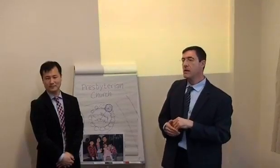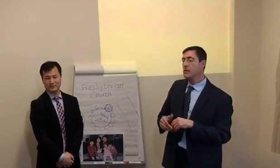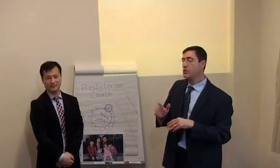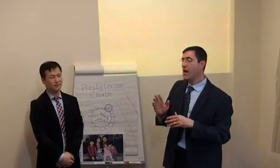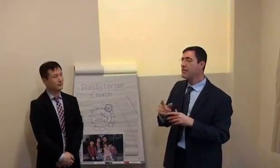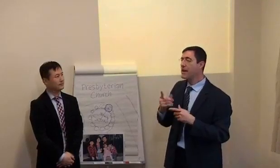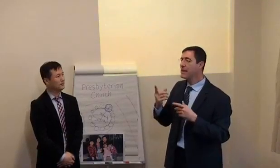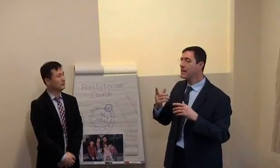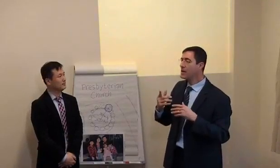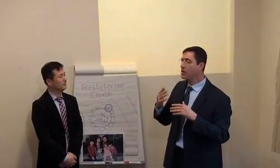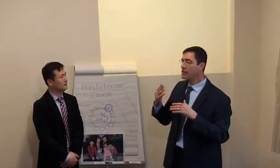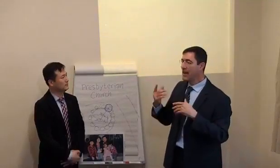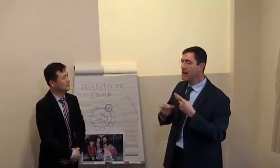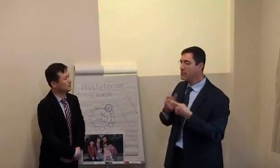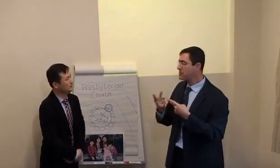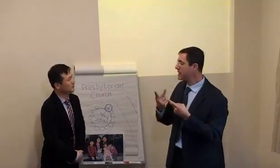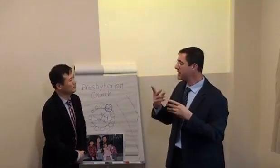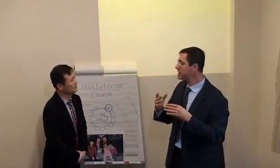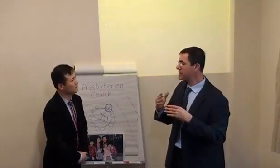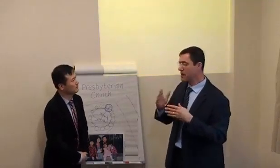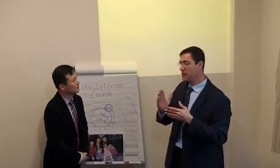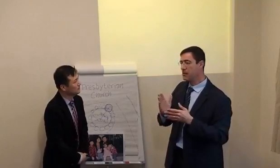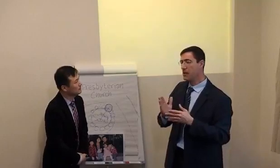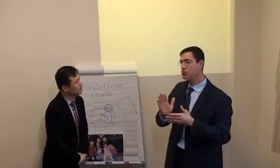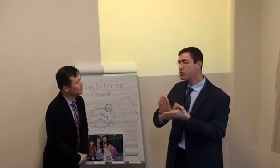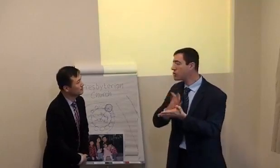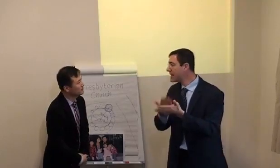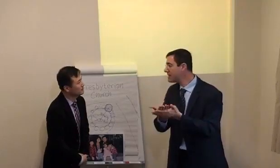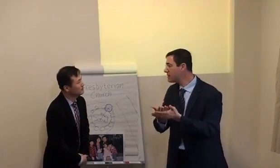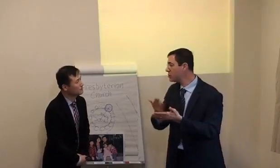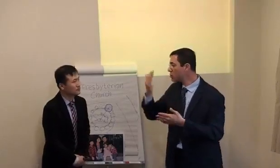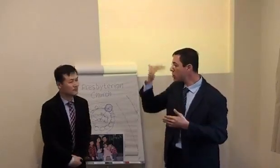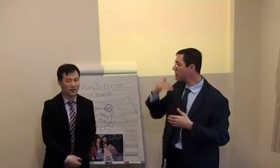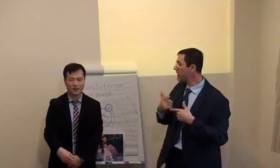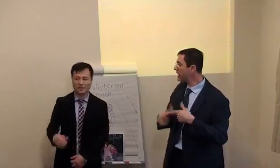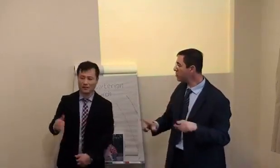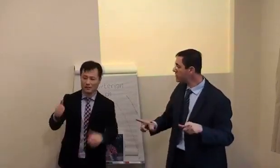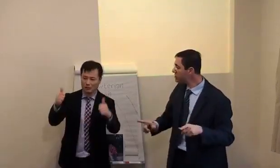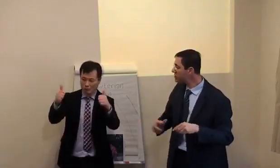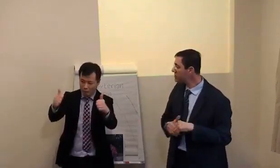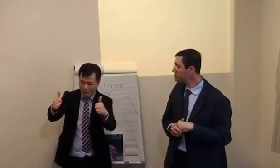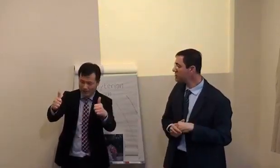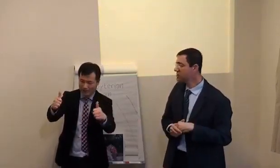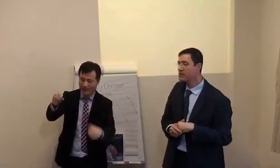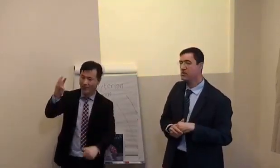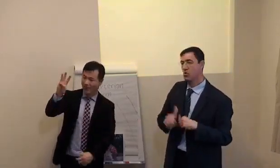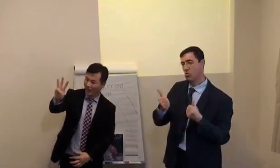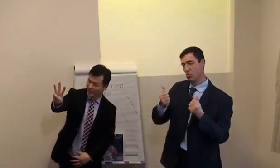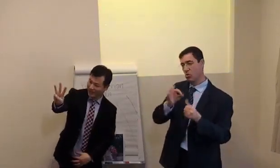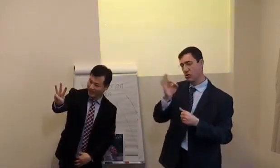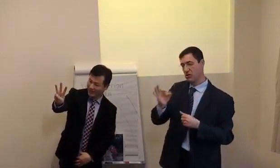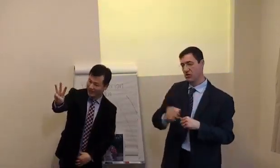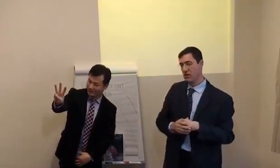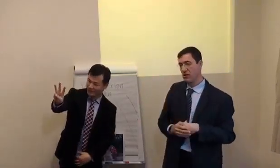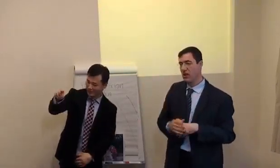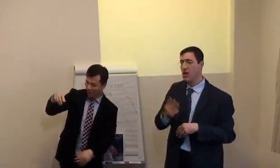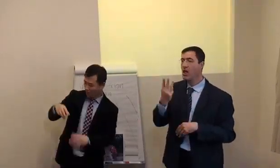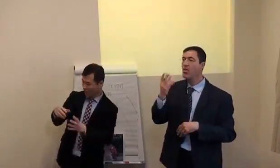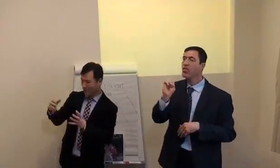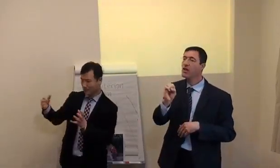Do you have any of the hymns being translated into Korean language? Good question. 30 hymns of a